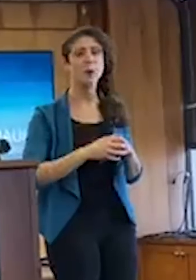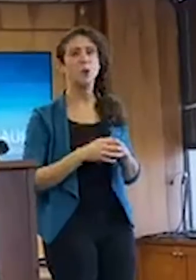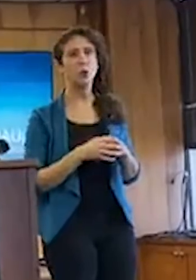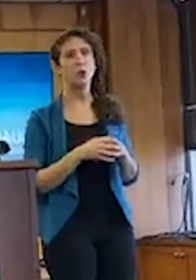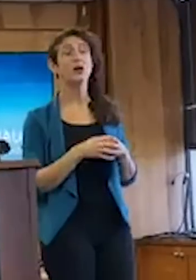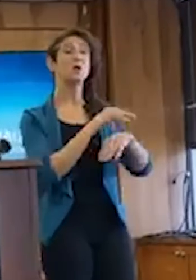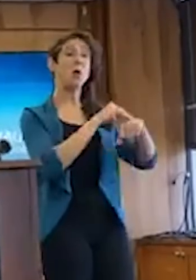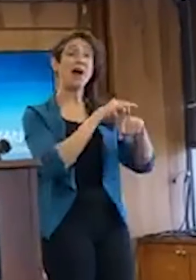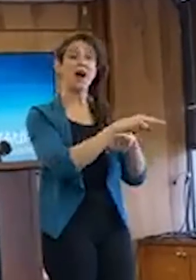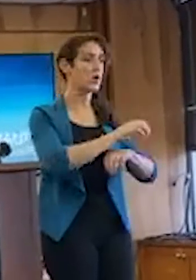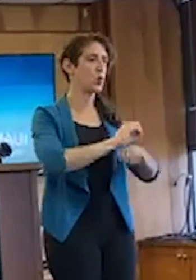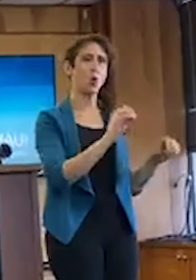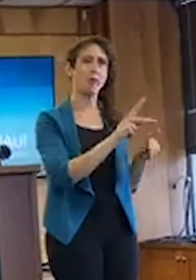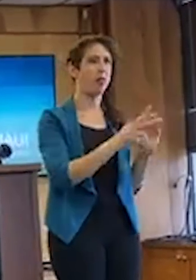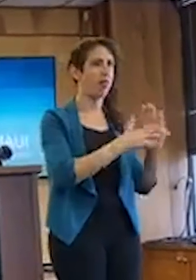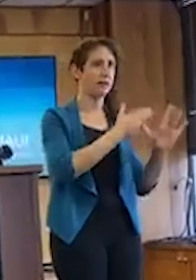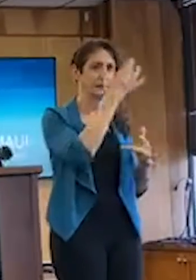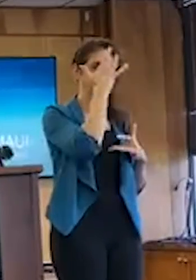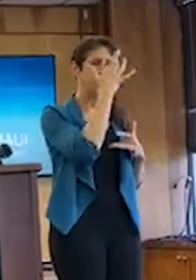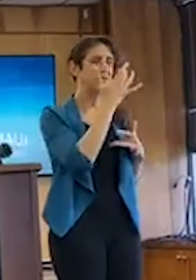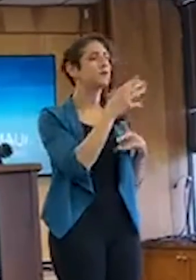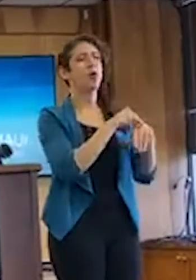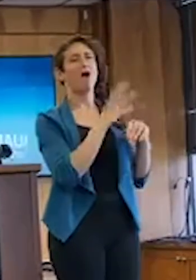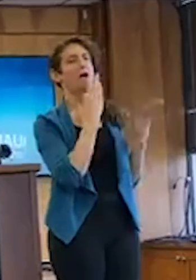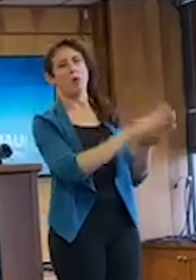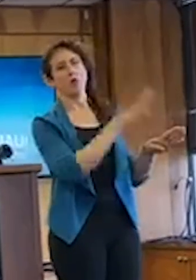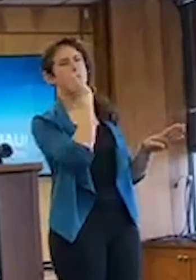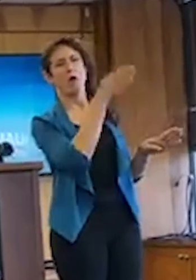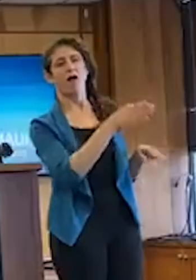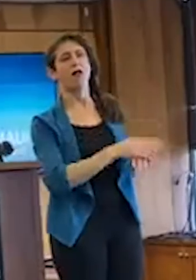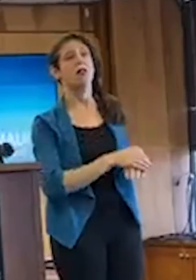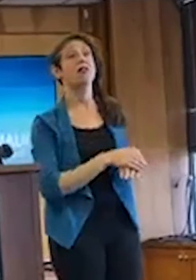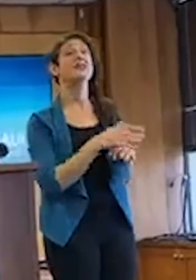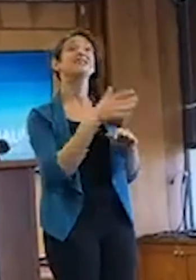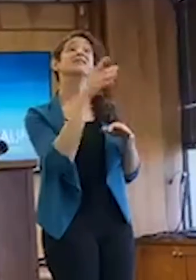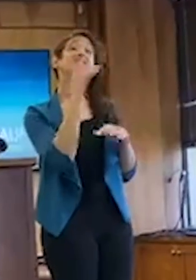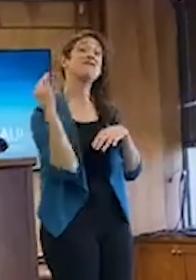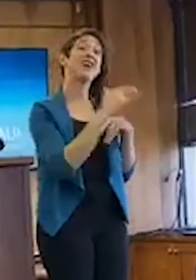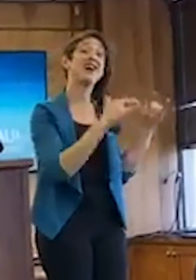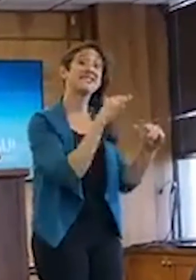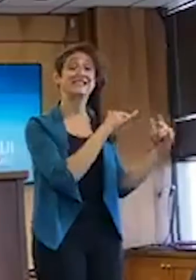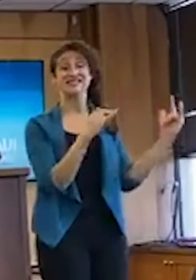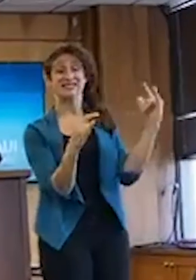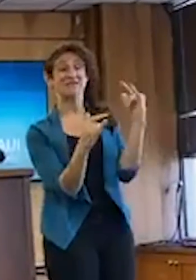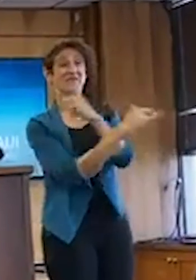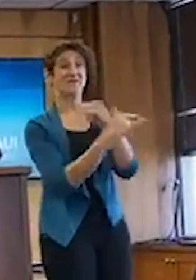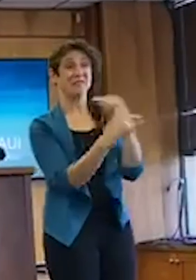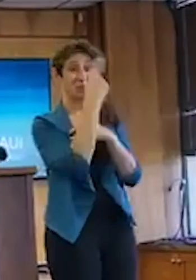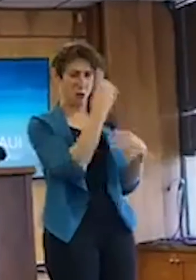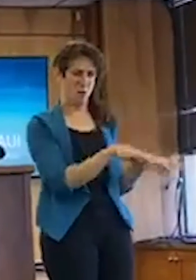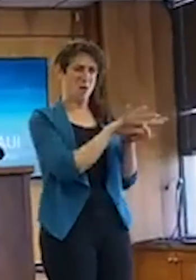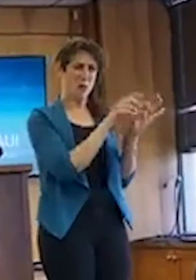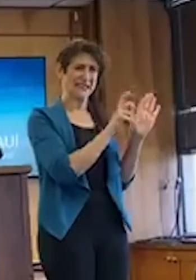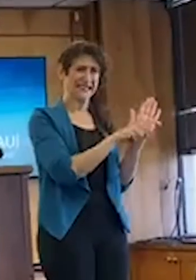pretty much Molokai will be shut down. There won't be anything but essential flights coming in and cargo that will be brought in on a